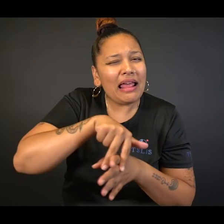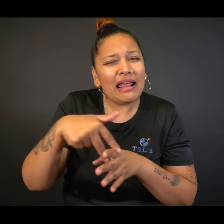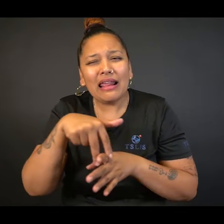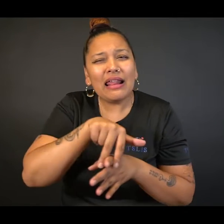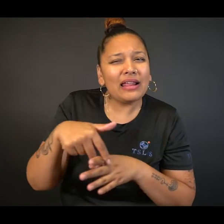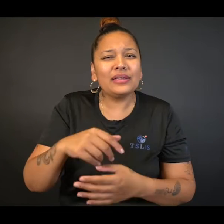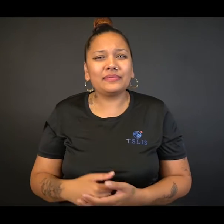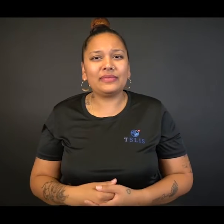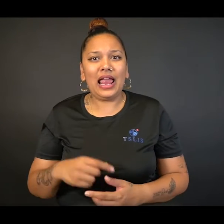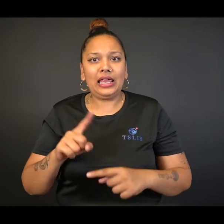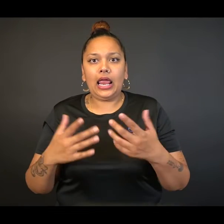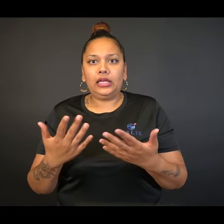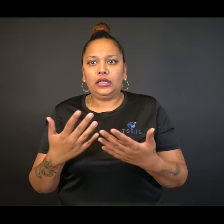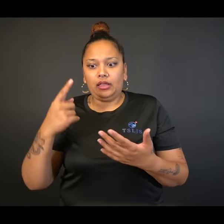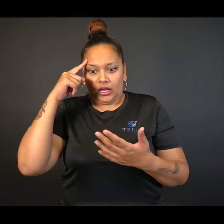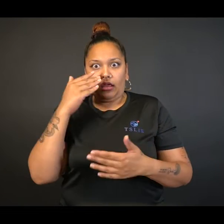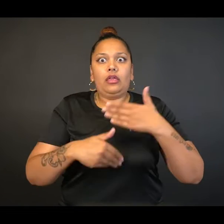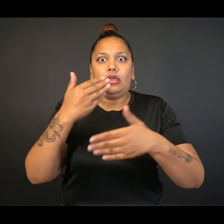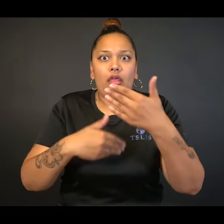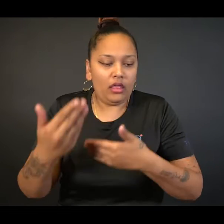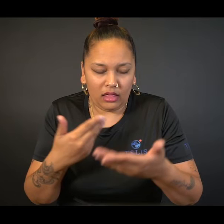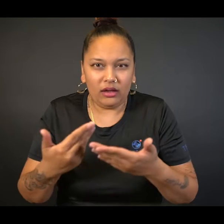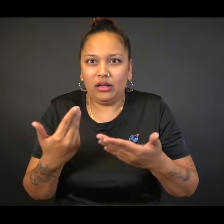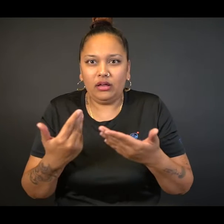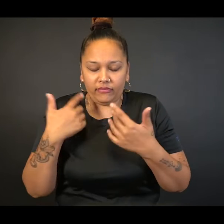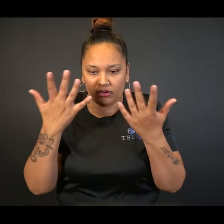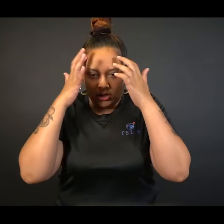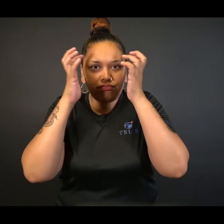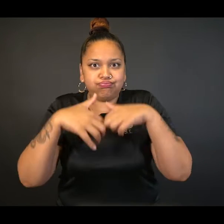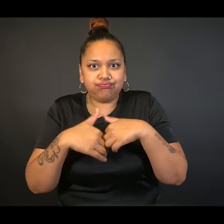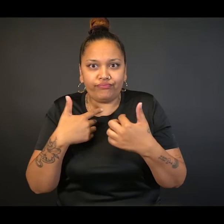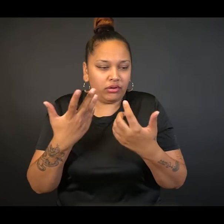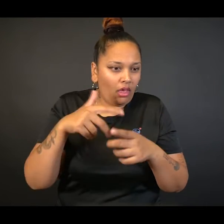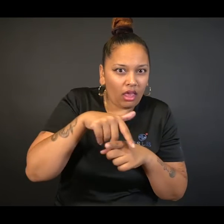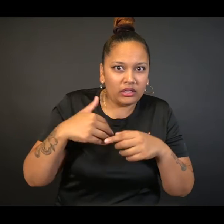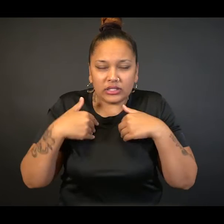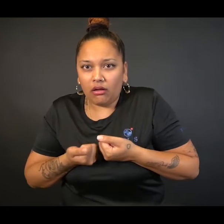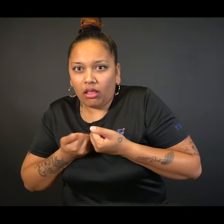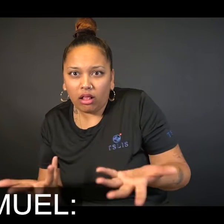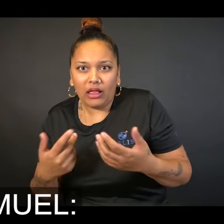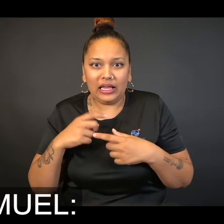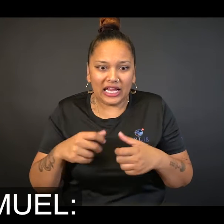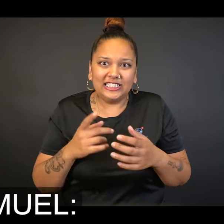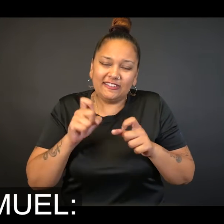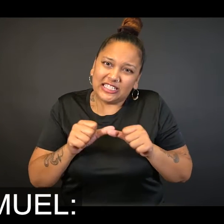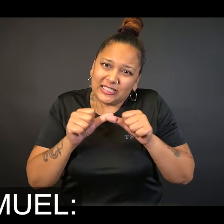I can't have like this mentality of like rushing, getting really tired, because I need to do that for a long